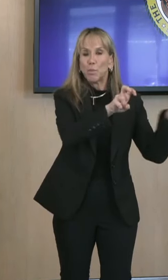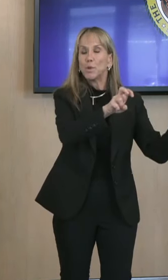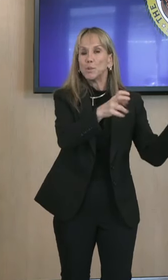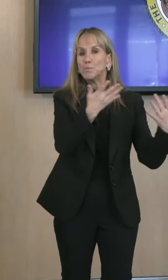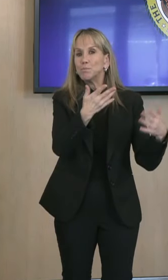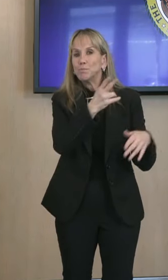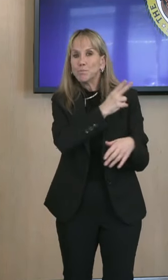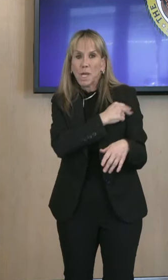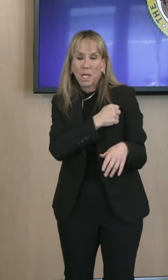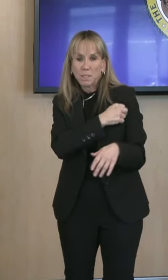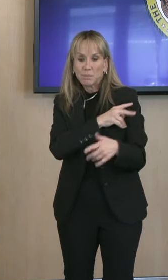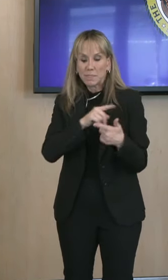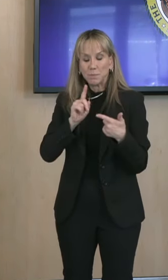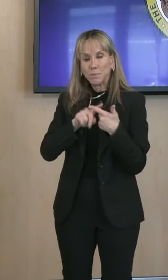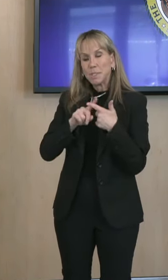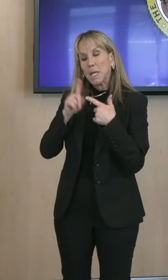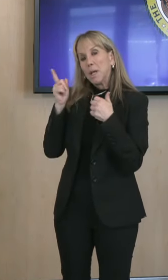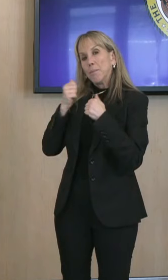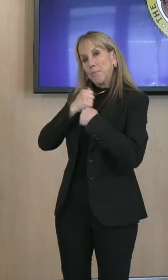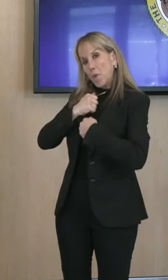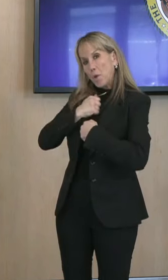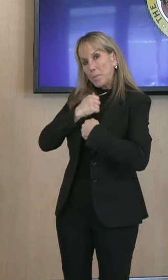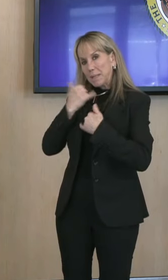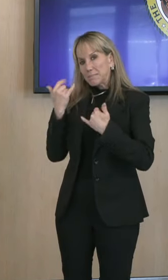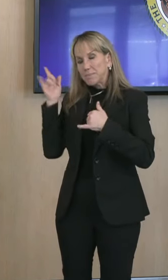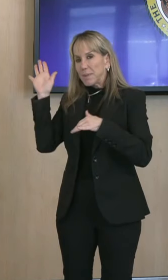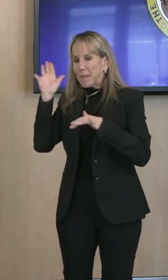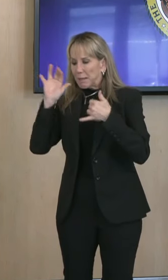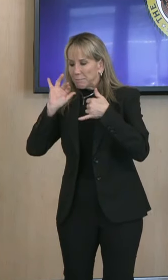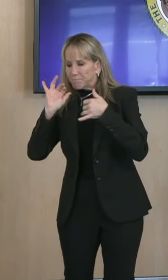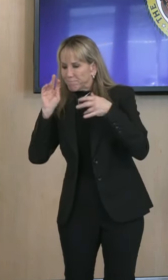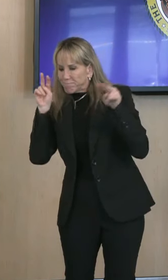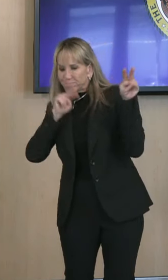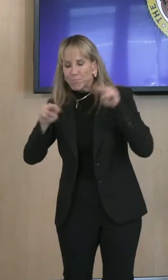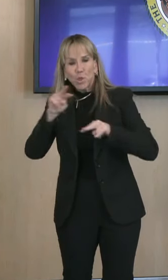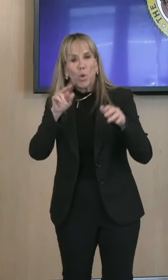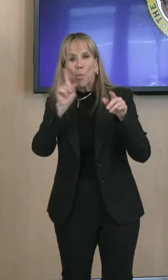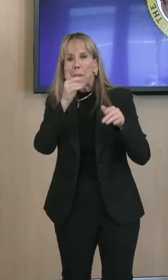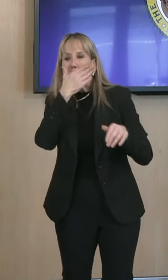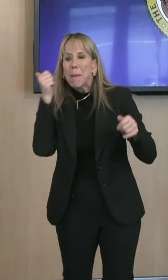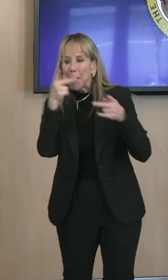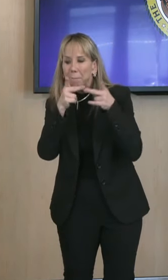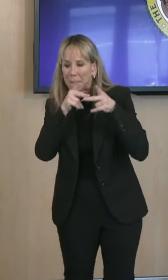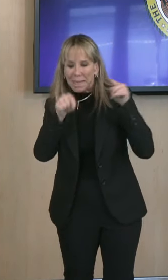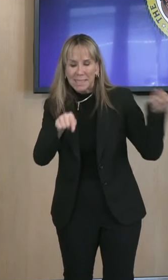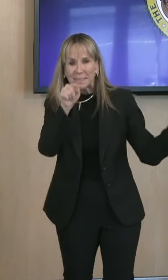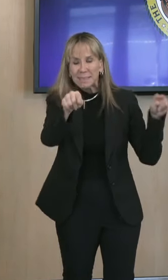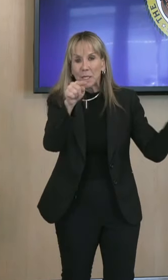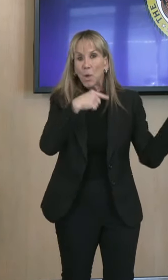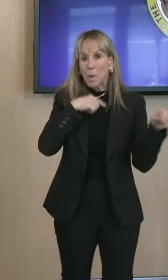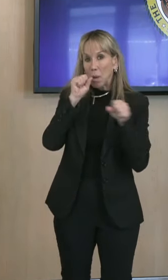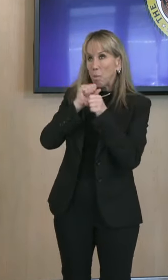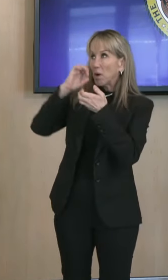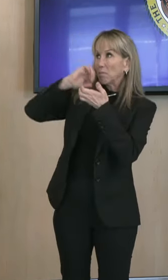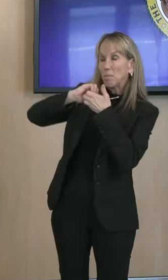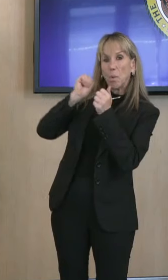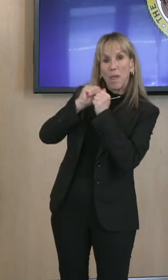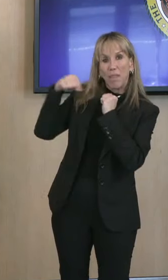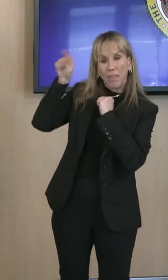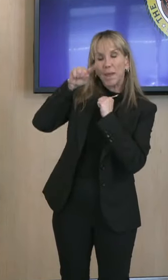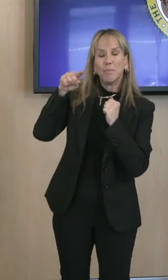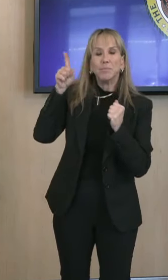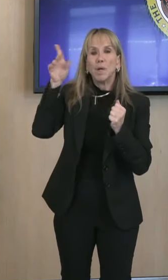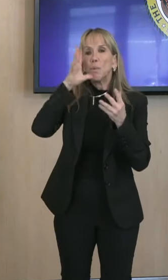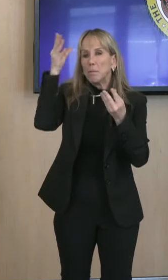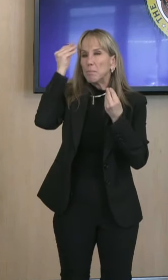Engineers is assessing a variety of sites and will determine what site is best, and then when we're at a point we can share that, we will.